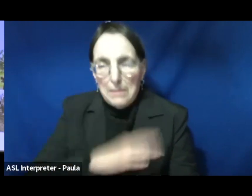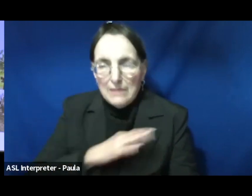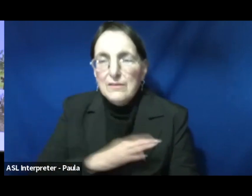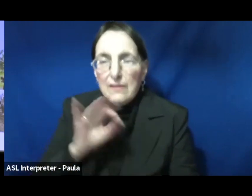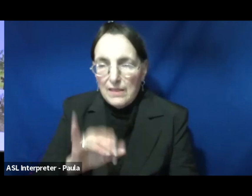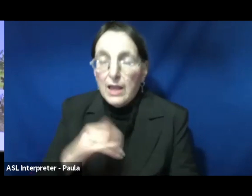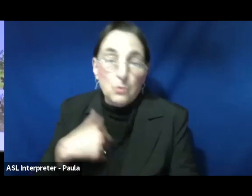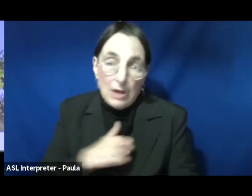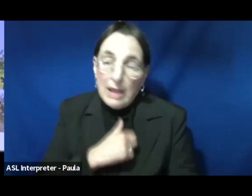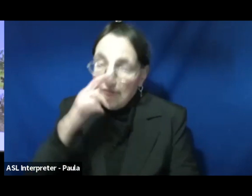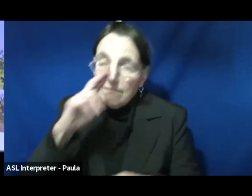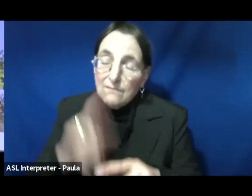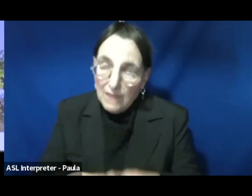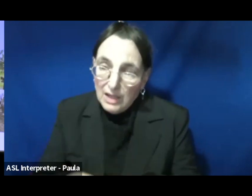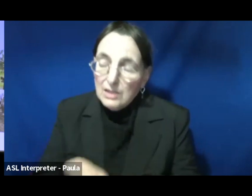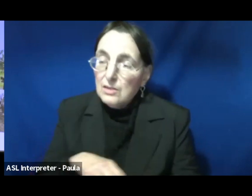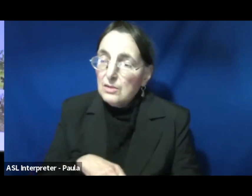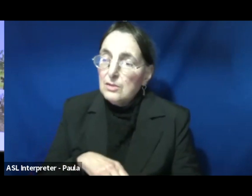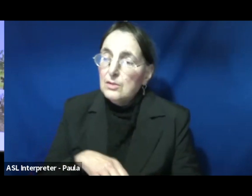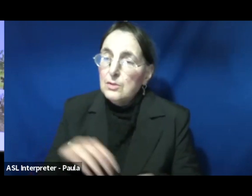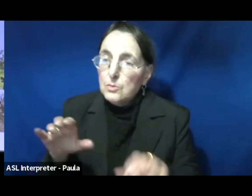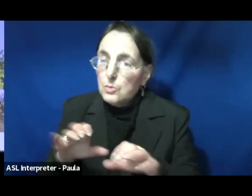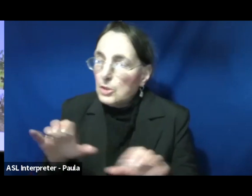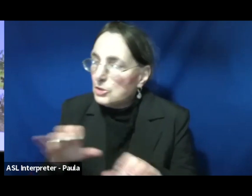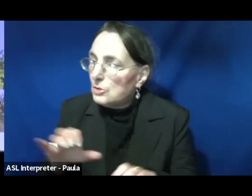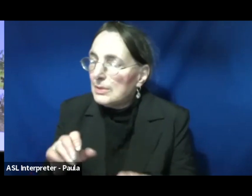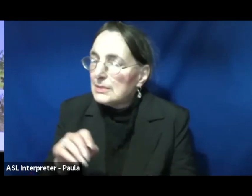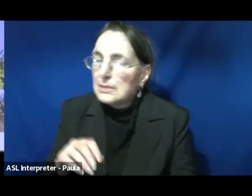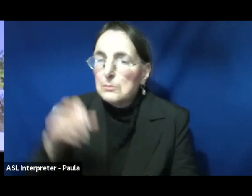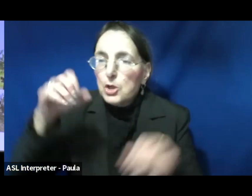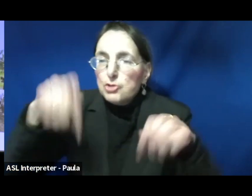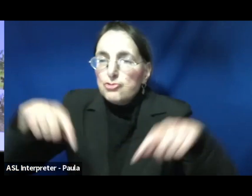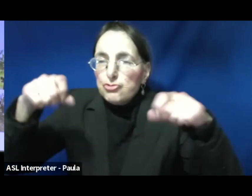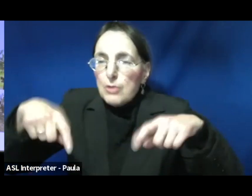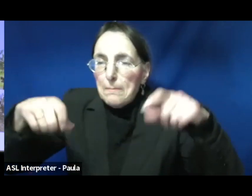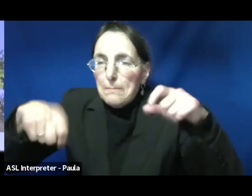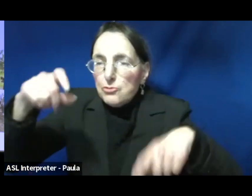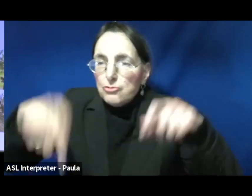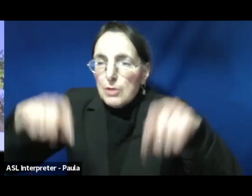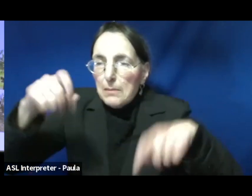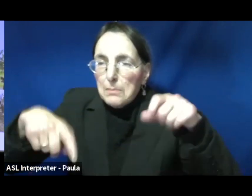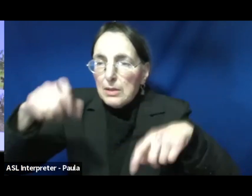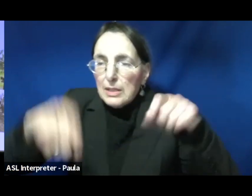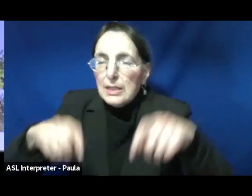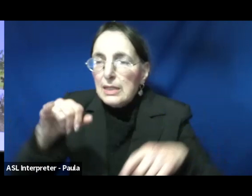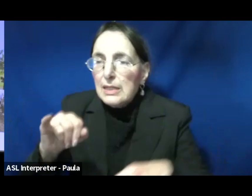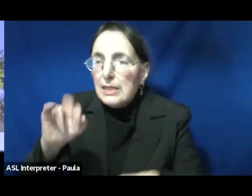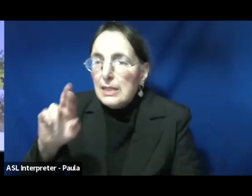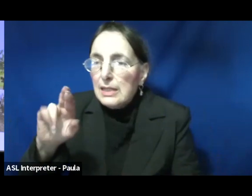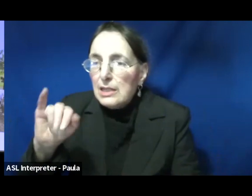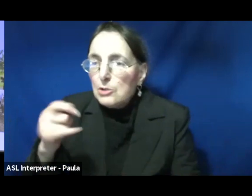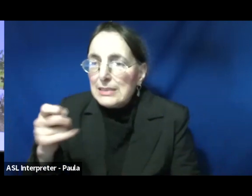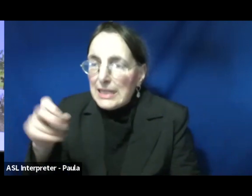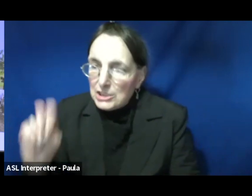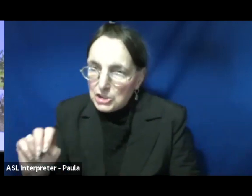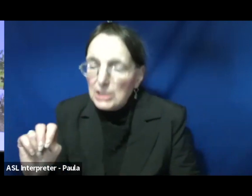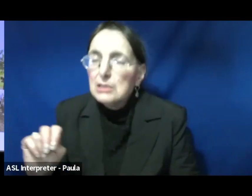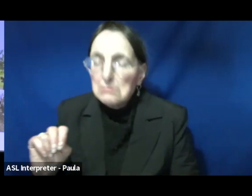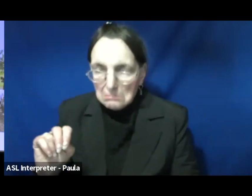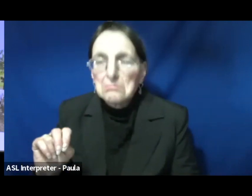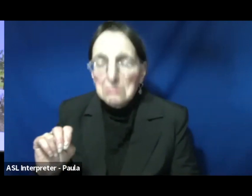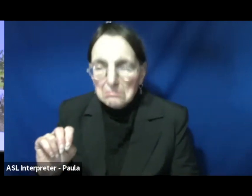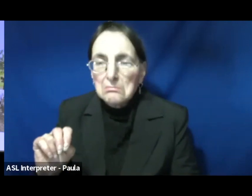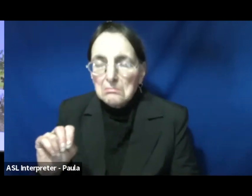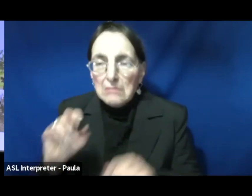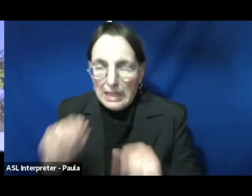fun. Here we're doing some drip irrigation. They didn't want to do it at all, but I said, hey, I can help you extend what you're doing right now with